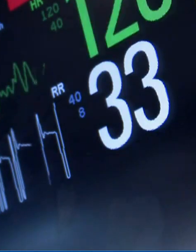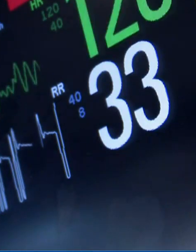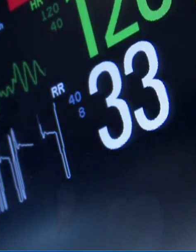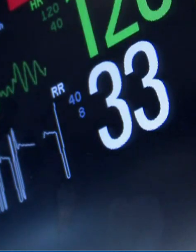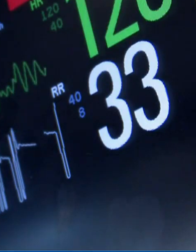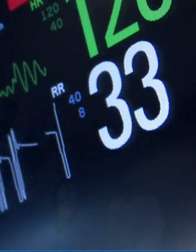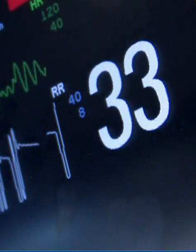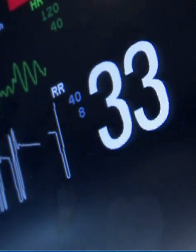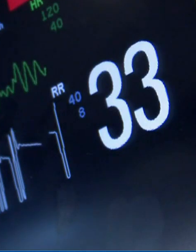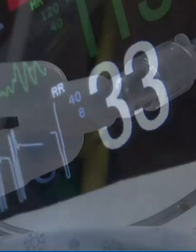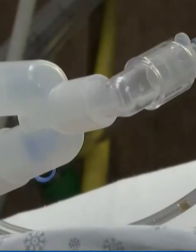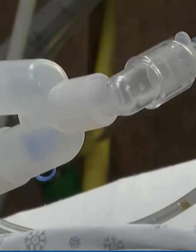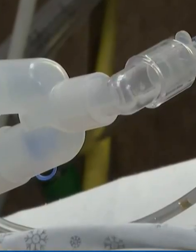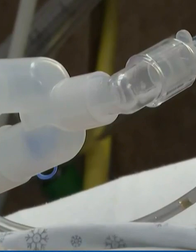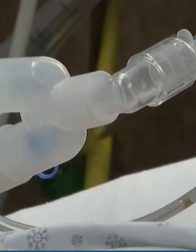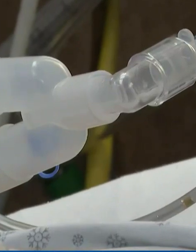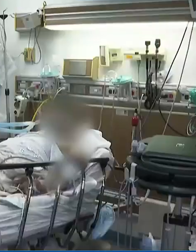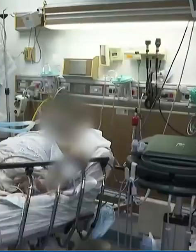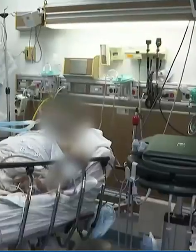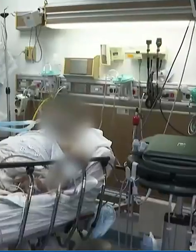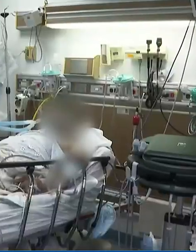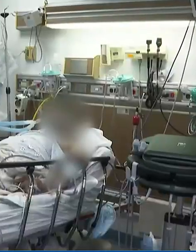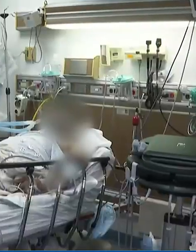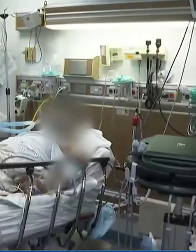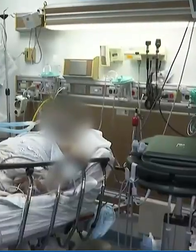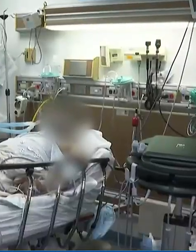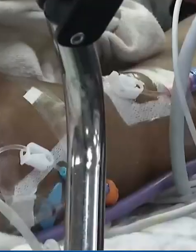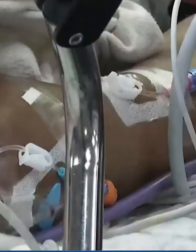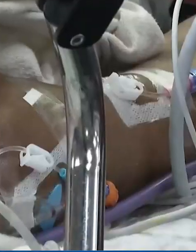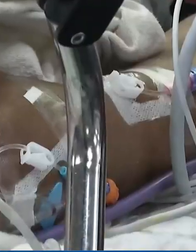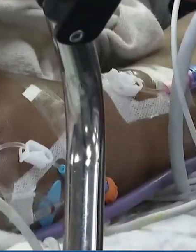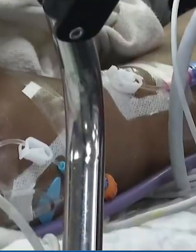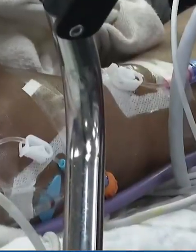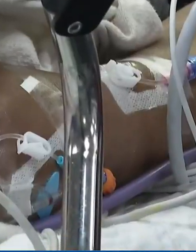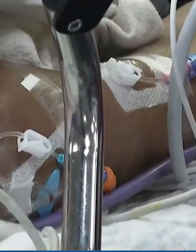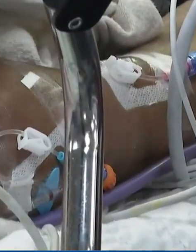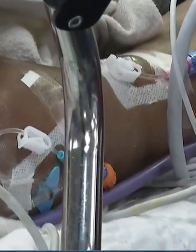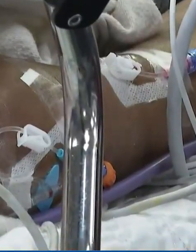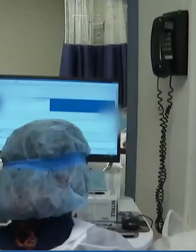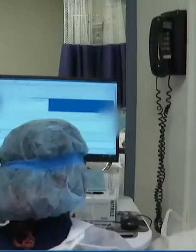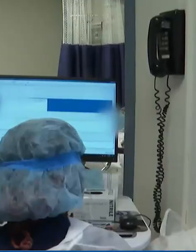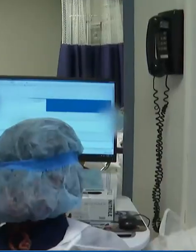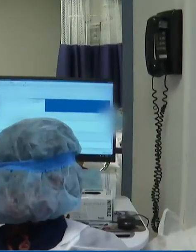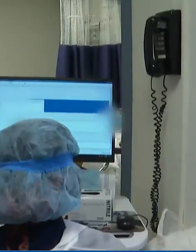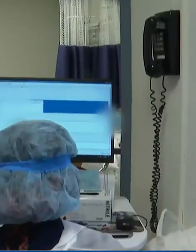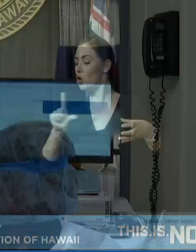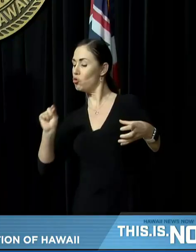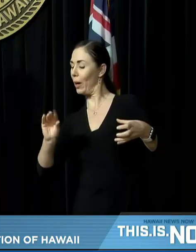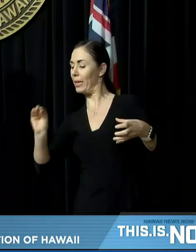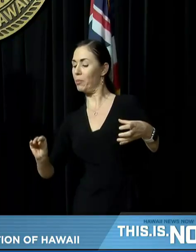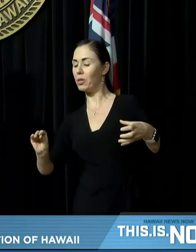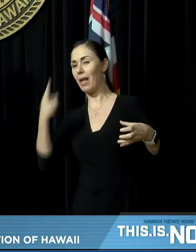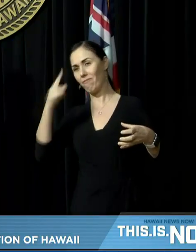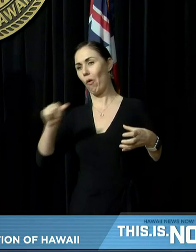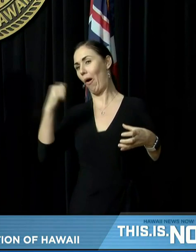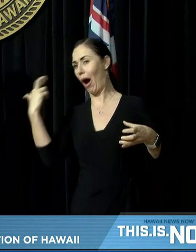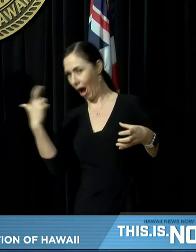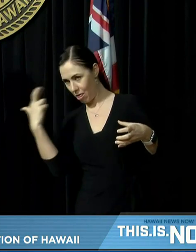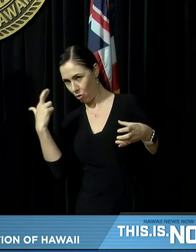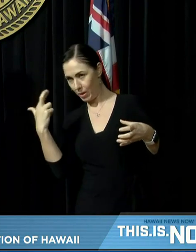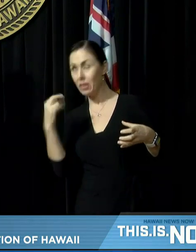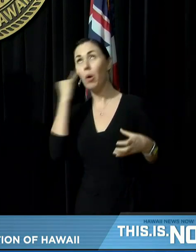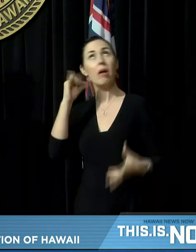Omicron variant produces milder symptoms, though it can still be very dangerous for those who are unvaccinated. Looking at